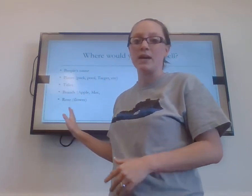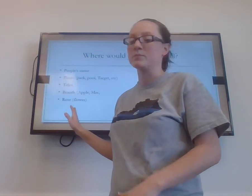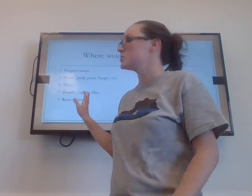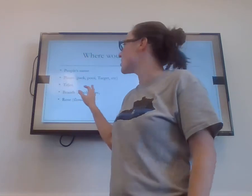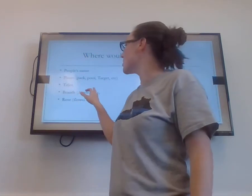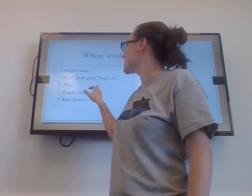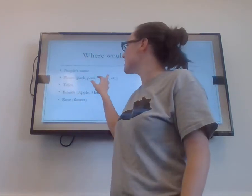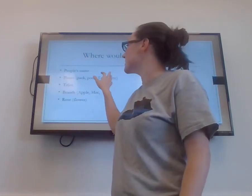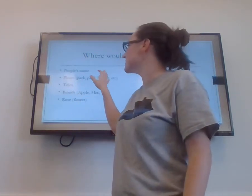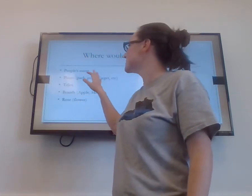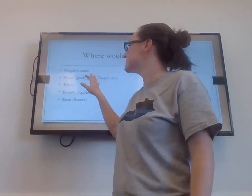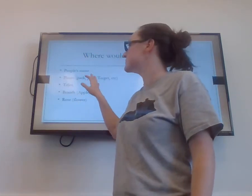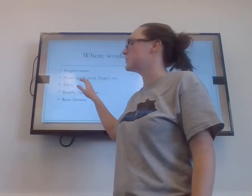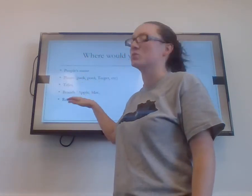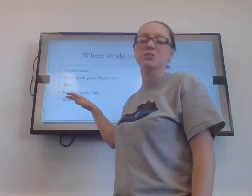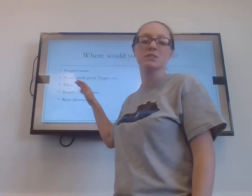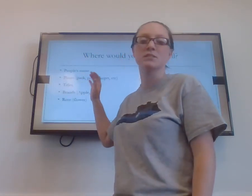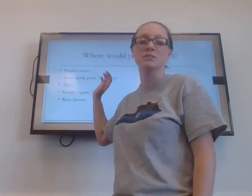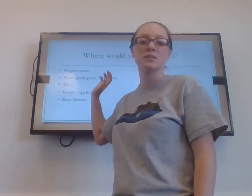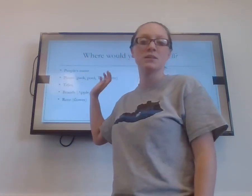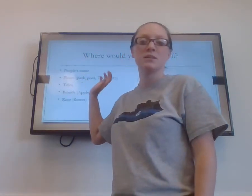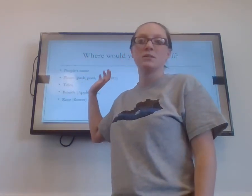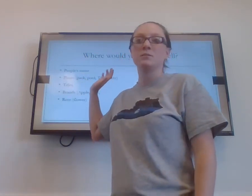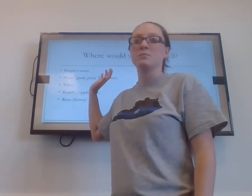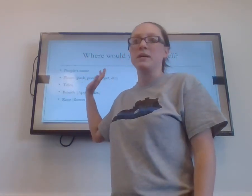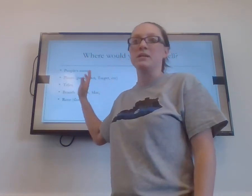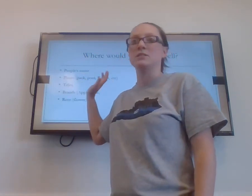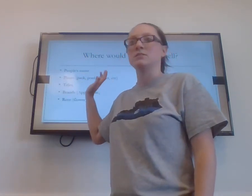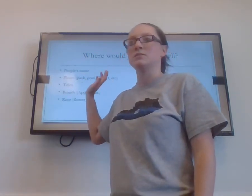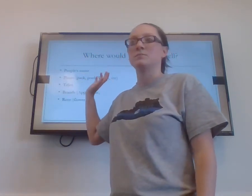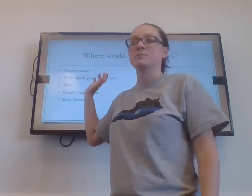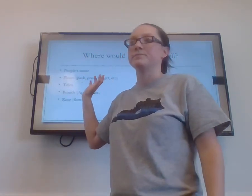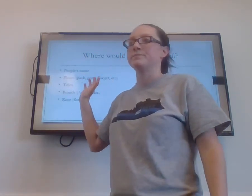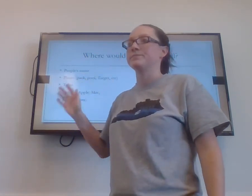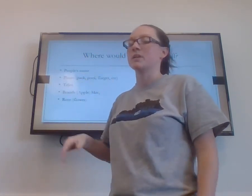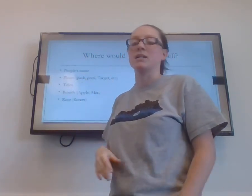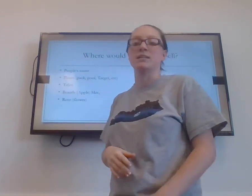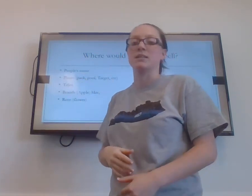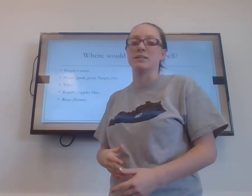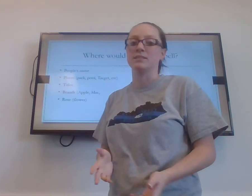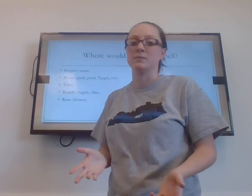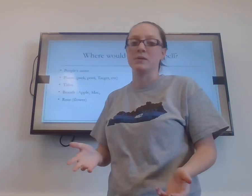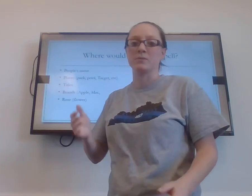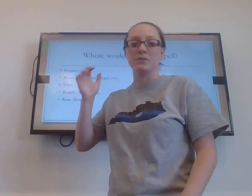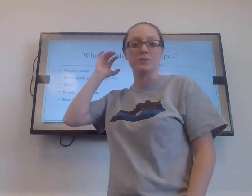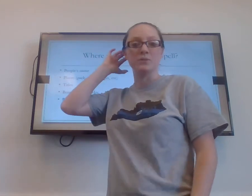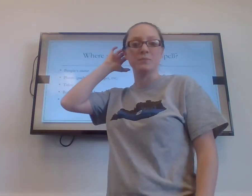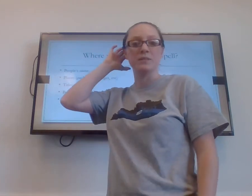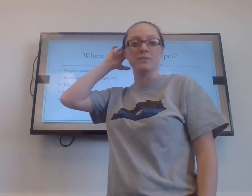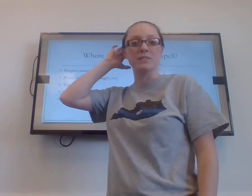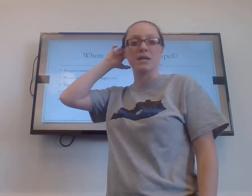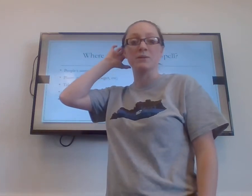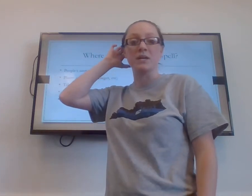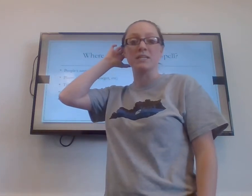names, Target, purses, pants, anything. It doesn't matter what you do, but if it's got a brand